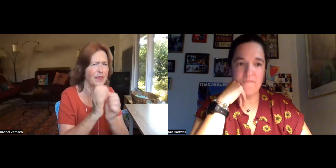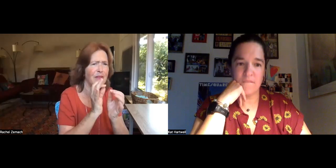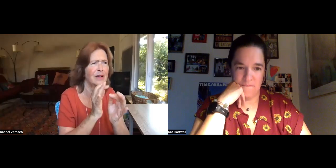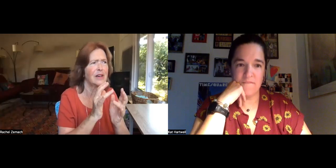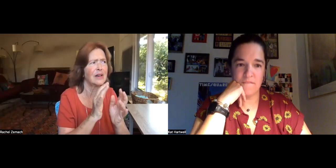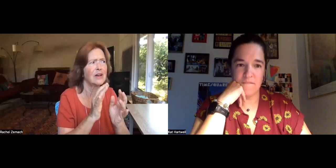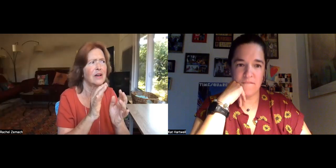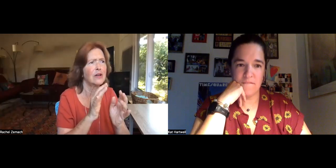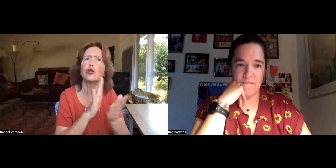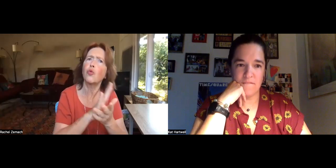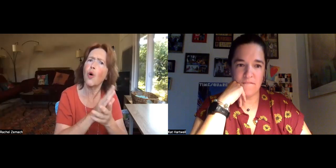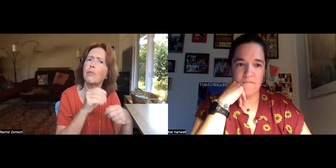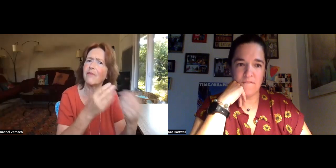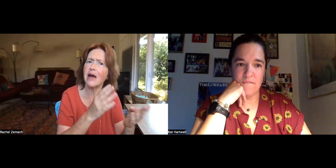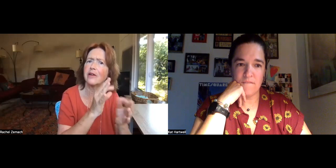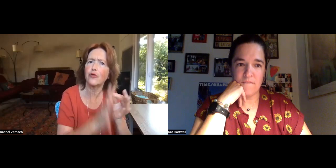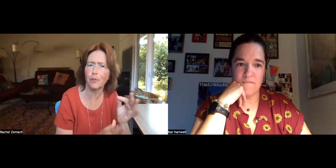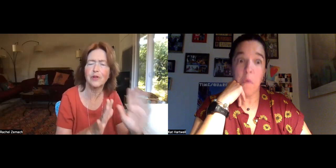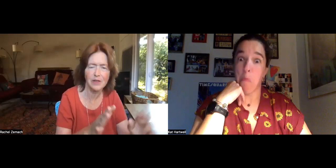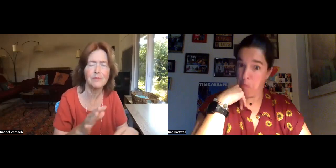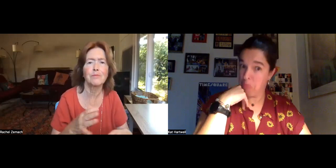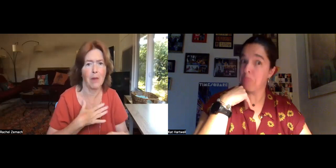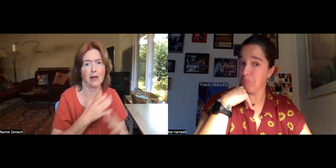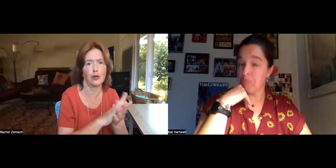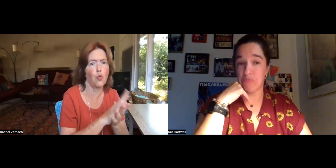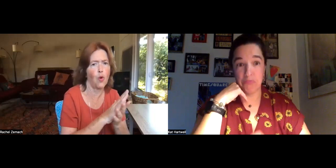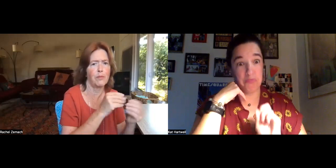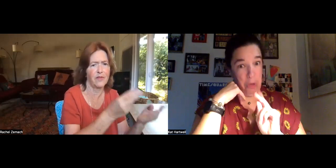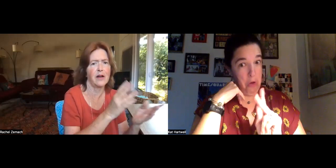me. School provided trip. My school. Okay.